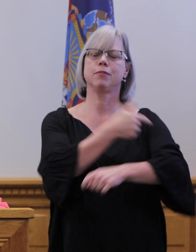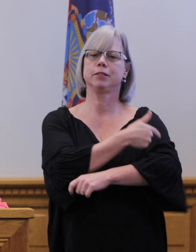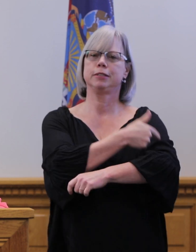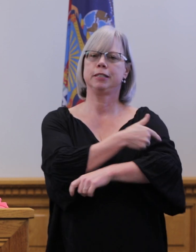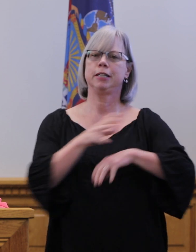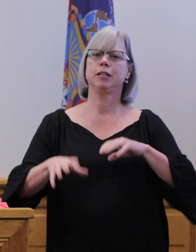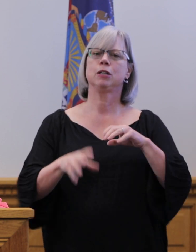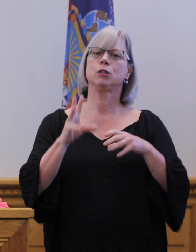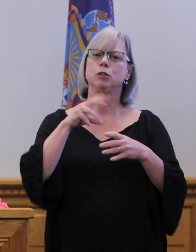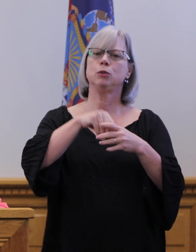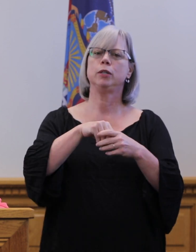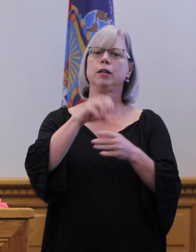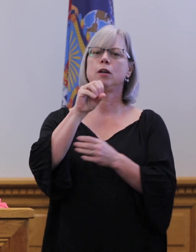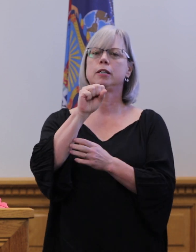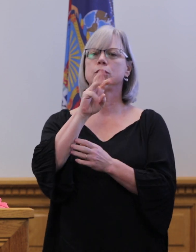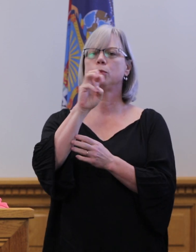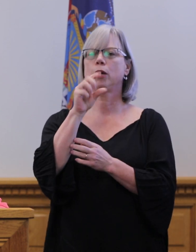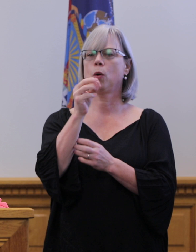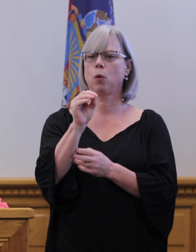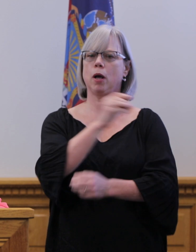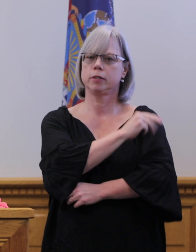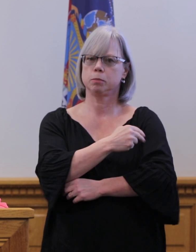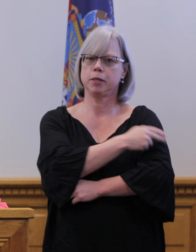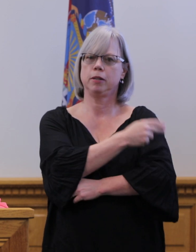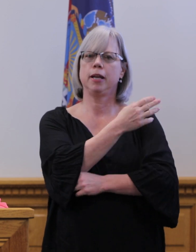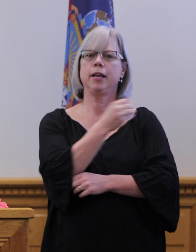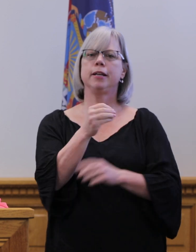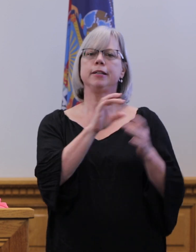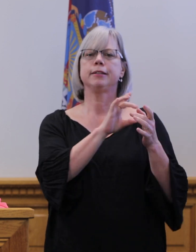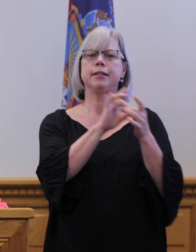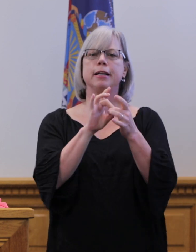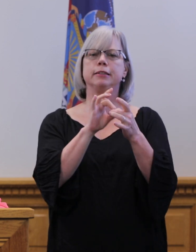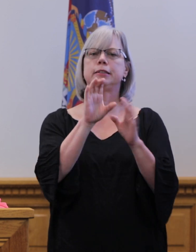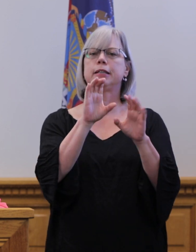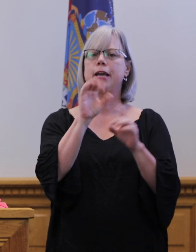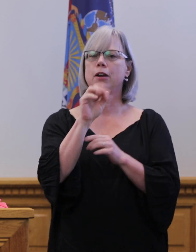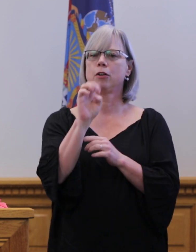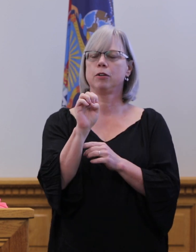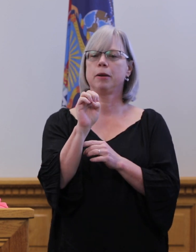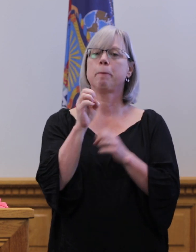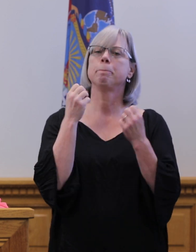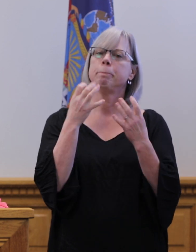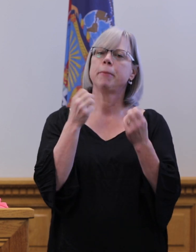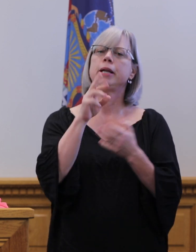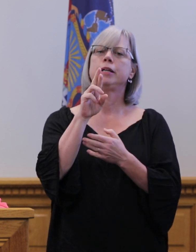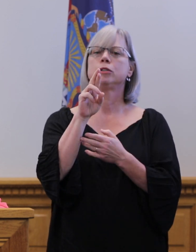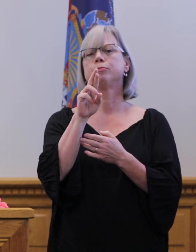including Oswego Hospital and Connects Care. Many area pharmacies are administering the vaccine in their stores, and